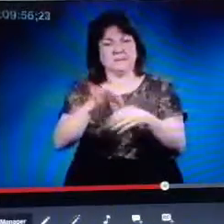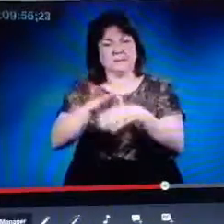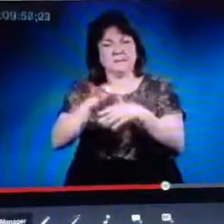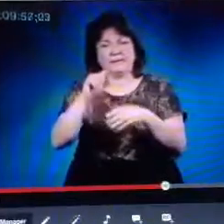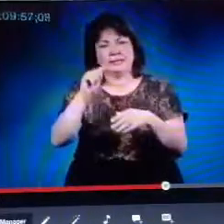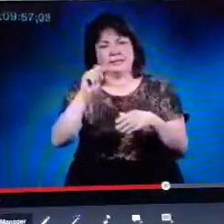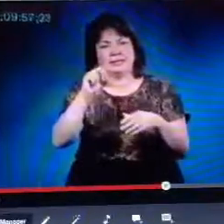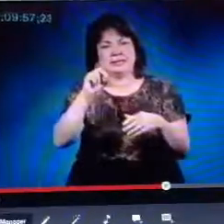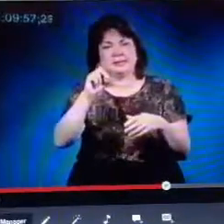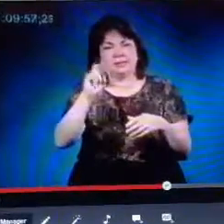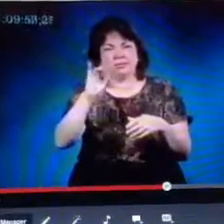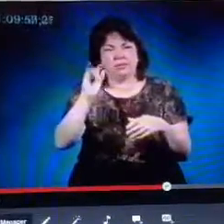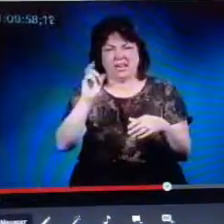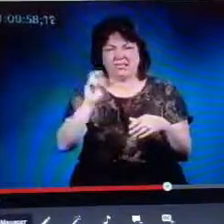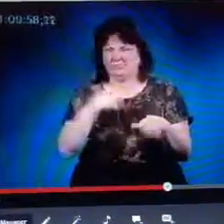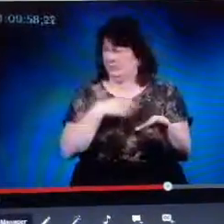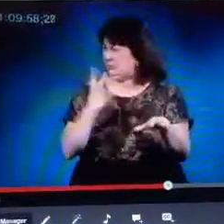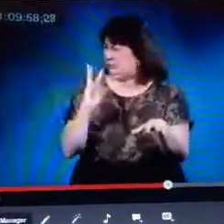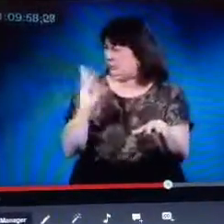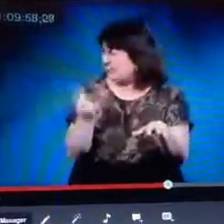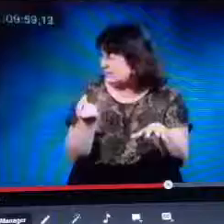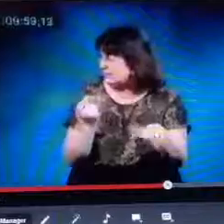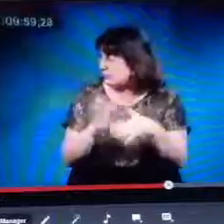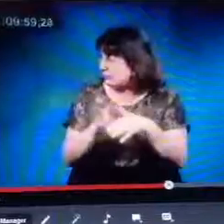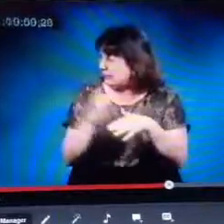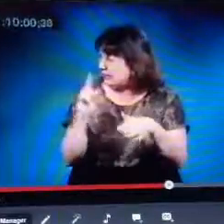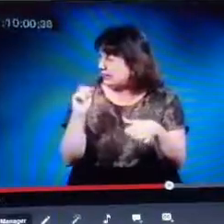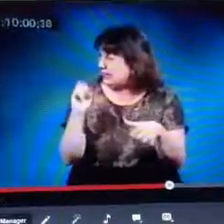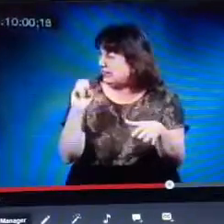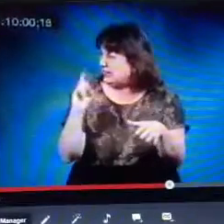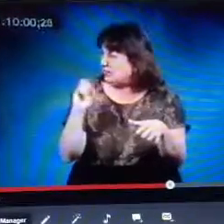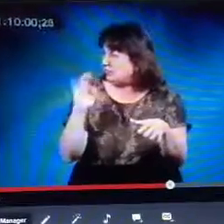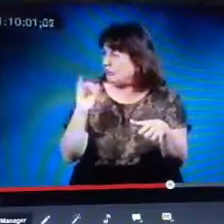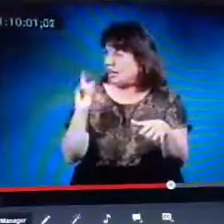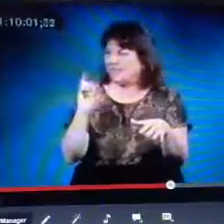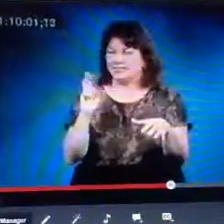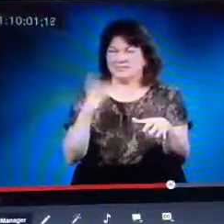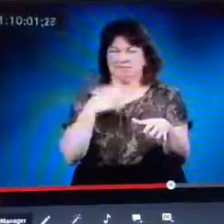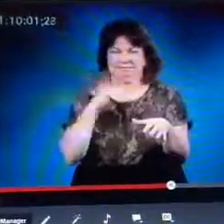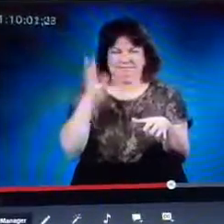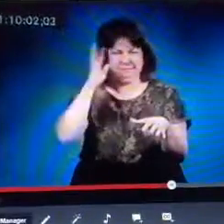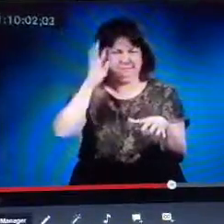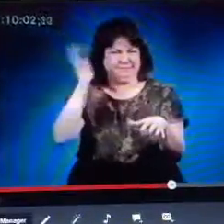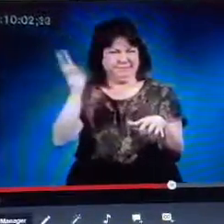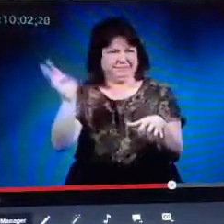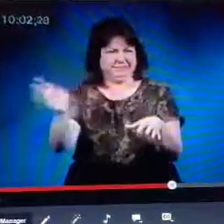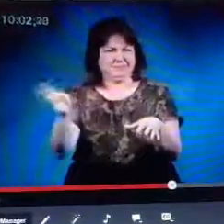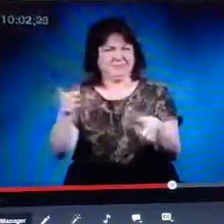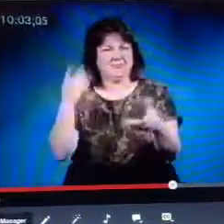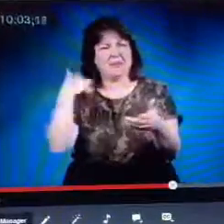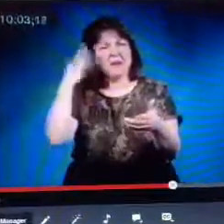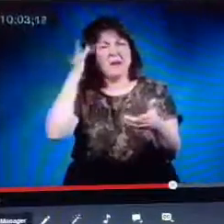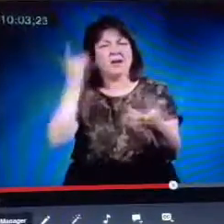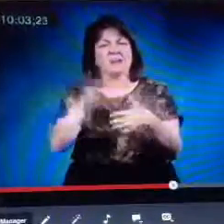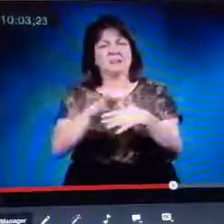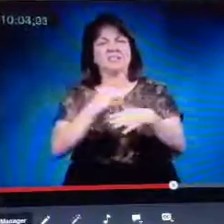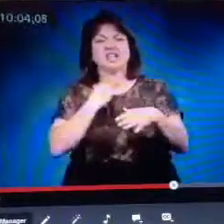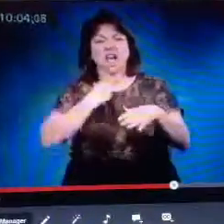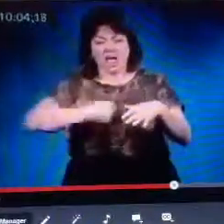in the water, and they said that you should use meat tenderizer. And I was thinking, really?